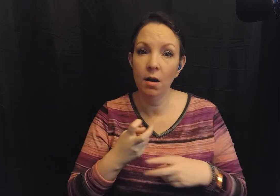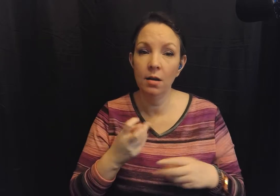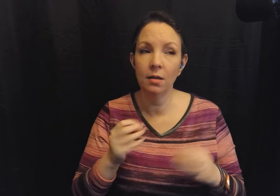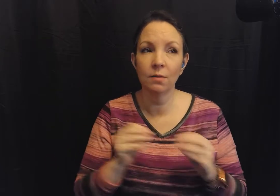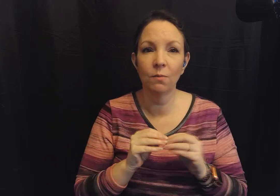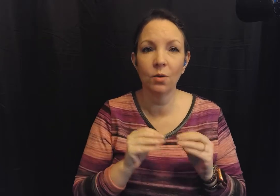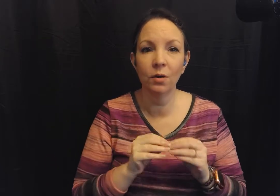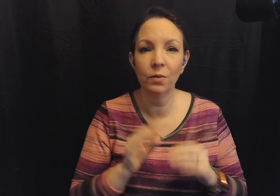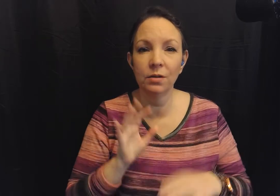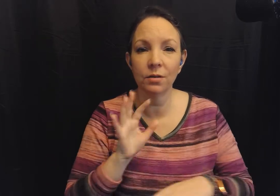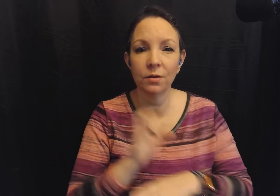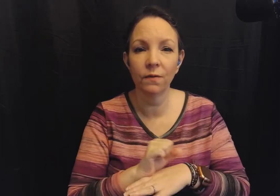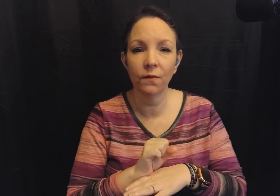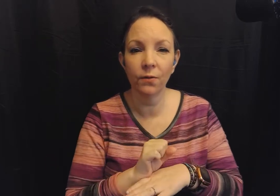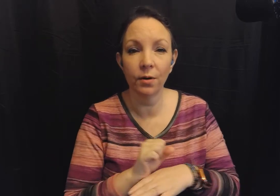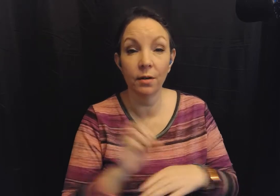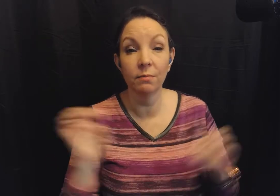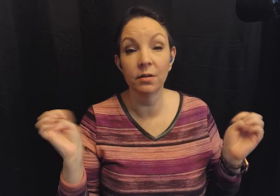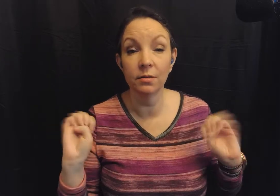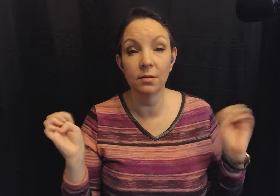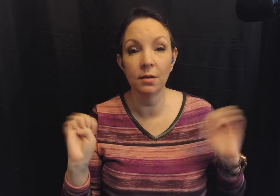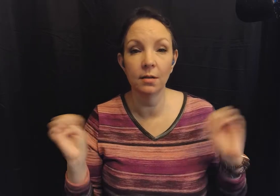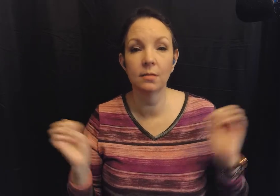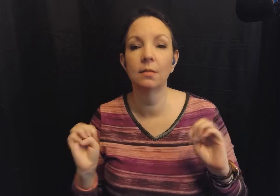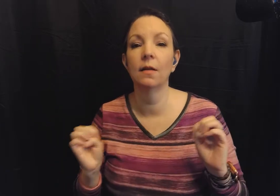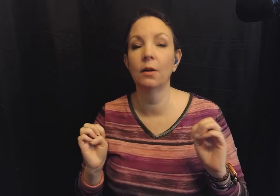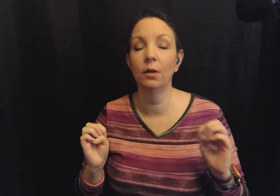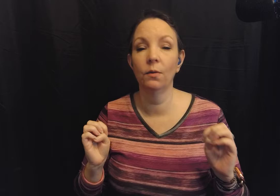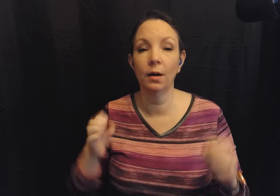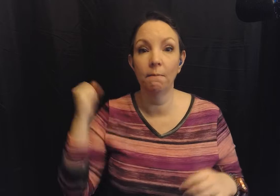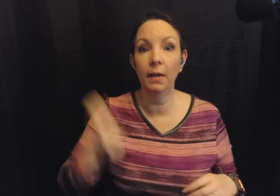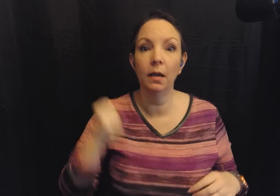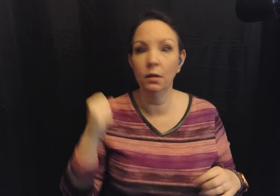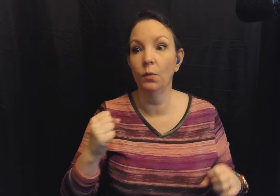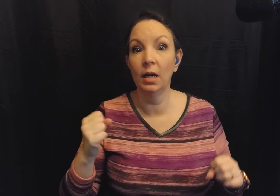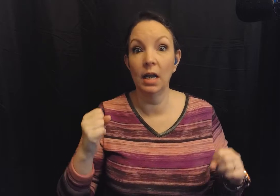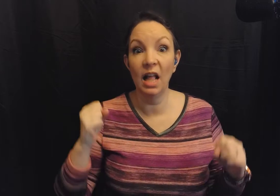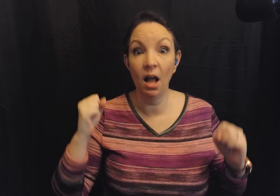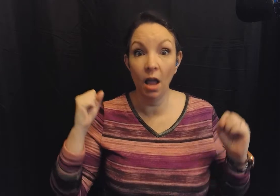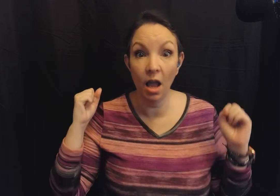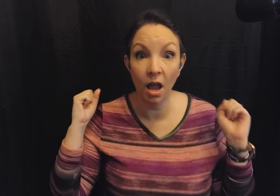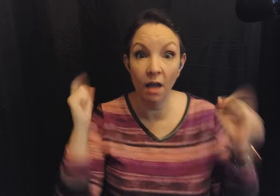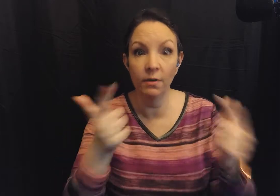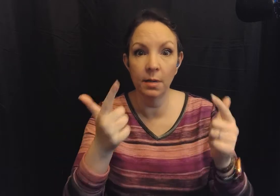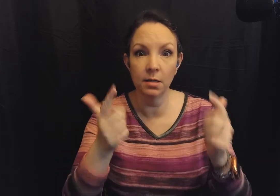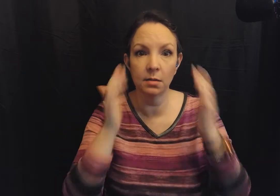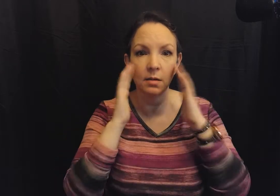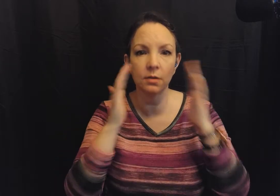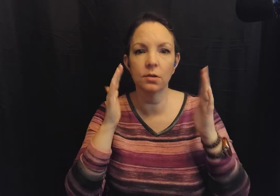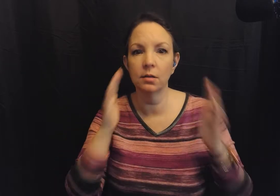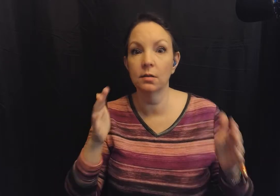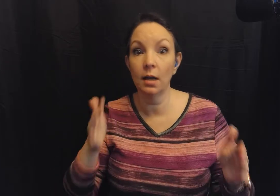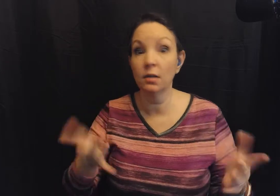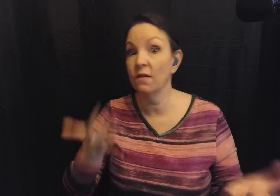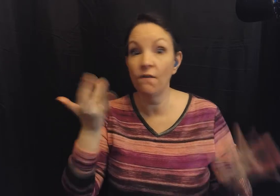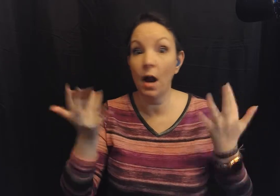it's more reserved for emergencies. Like you want to bang and you want to get everybody's attention. It's like, there's a fire.